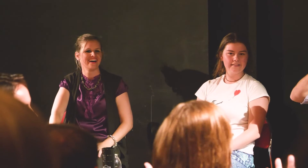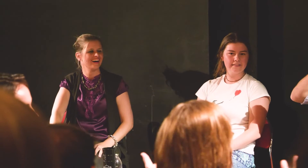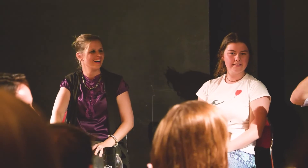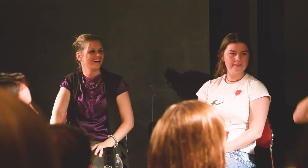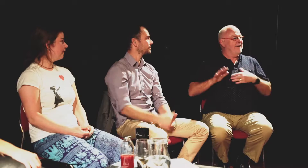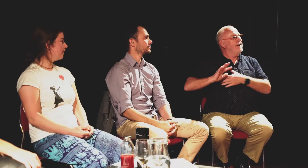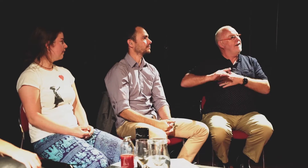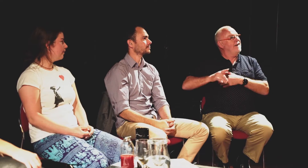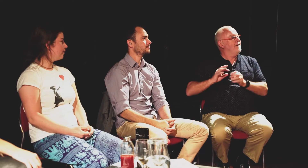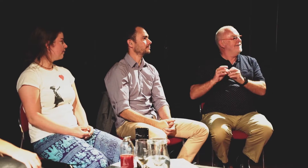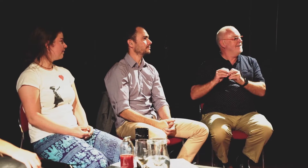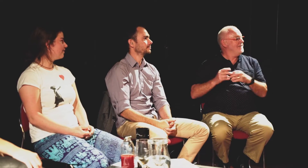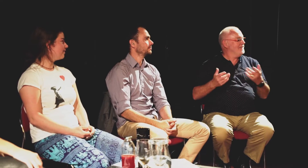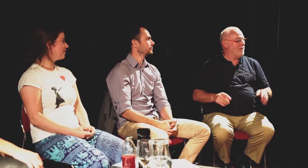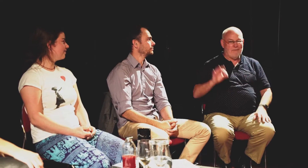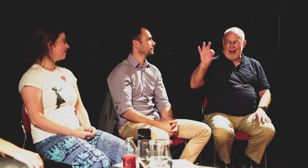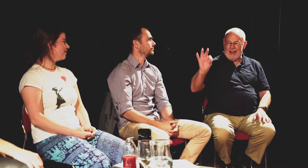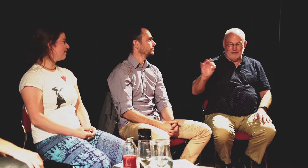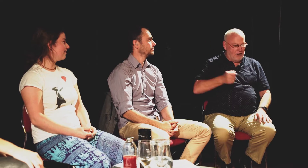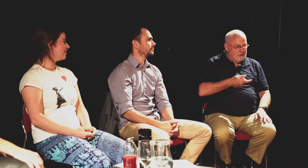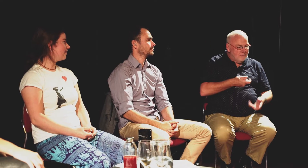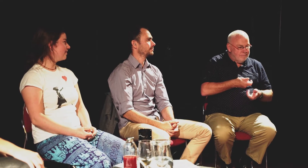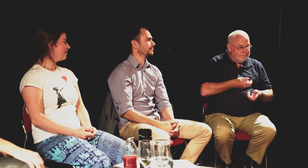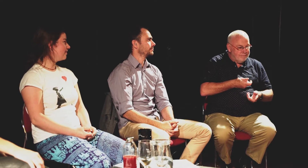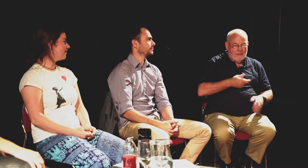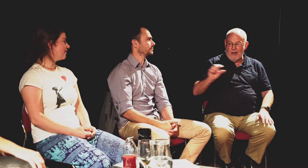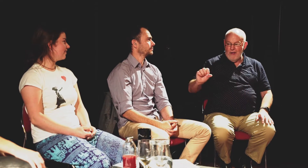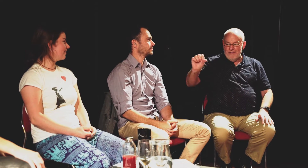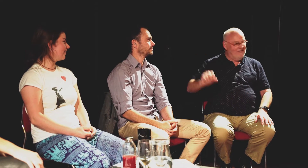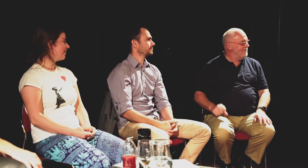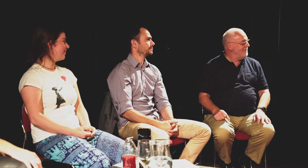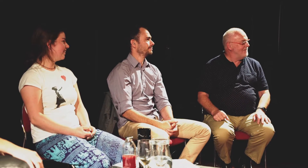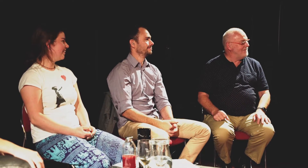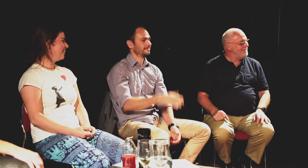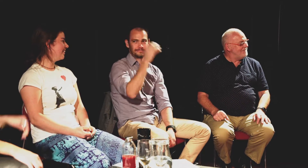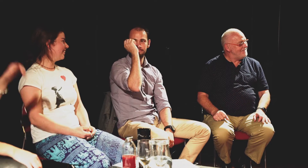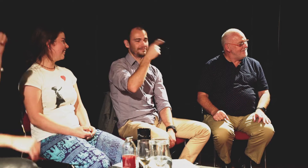You haven't really answered the question about how you communicate in bed, though, really. Well, we have the light on and off.